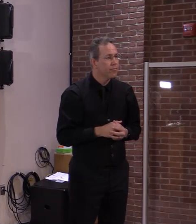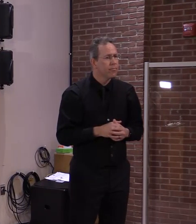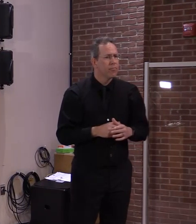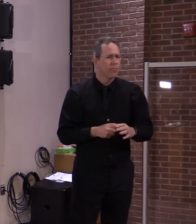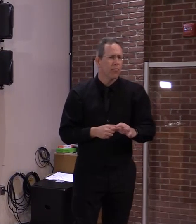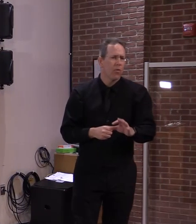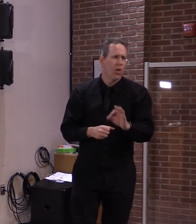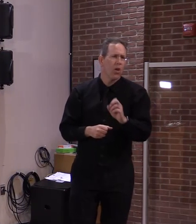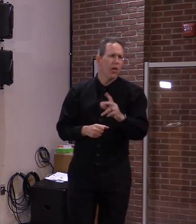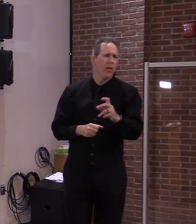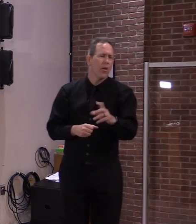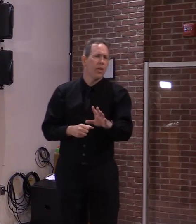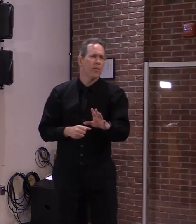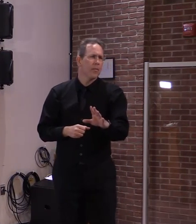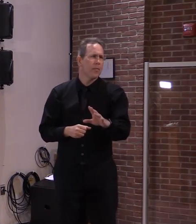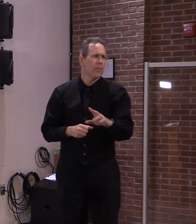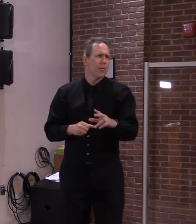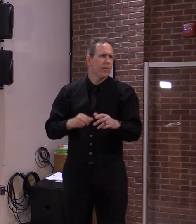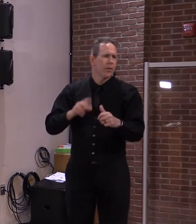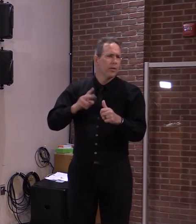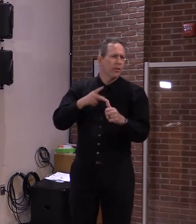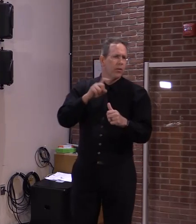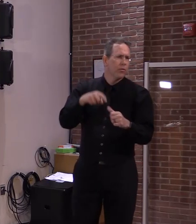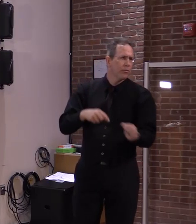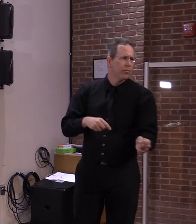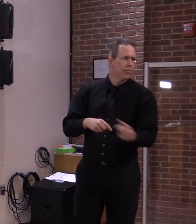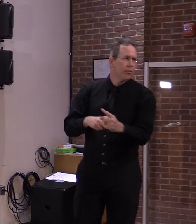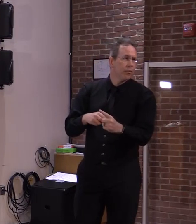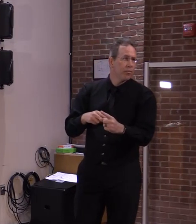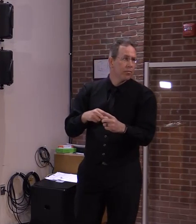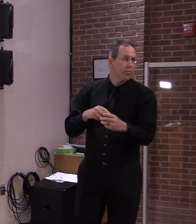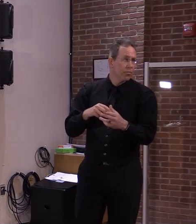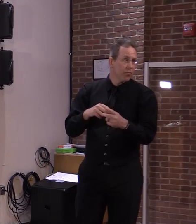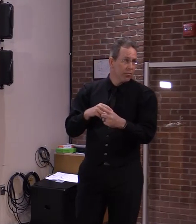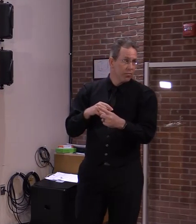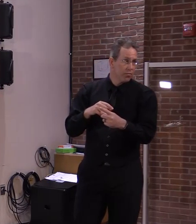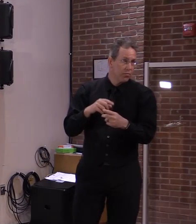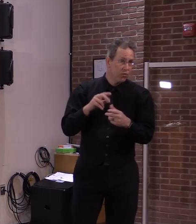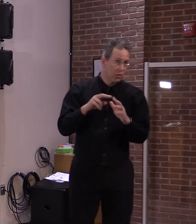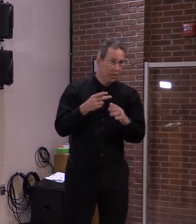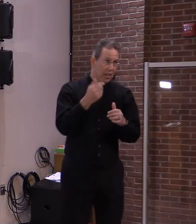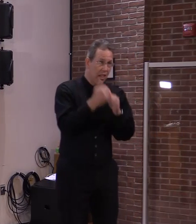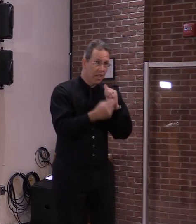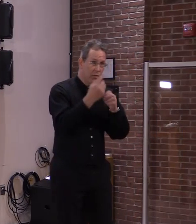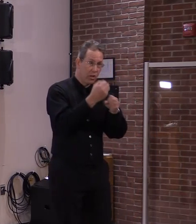Everybody by April 19th will have been vaccinated. And do you have a current